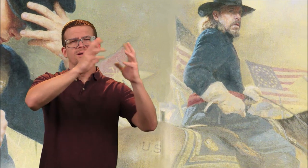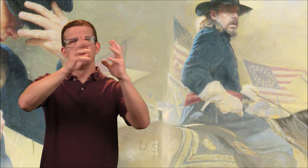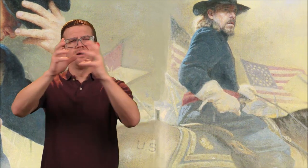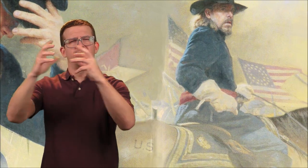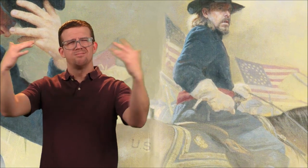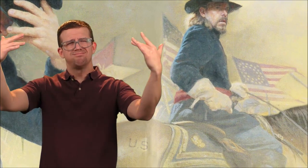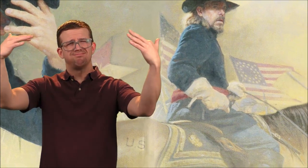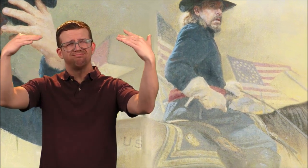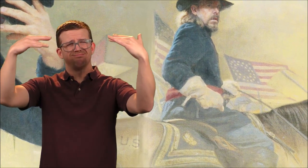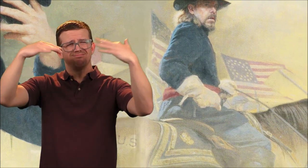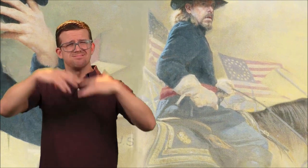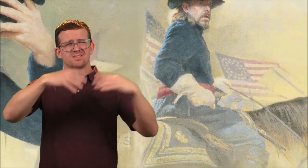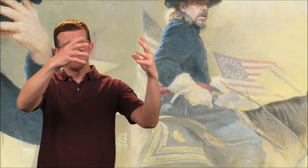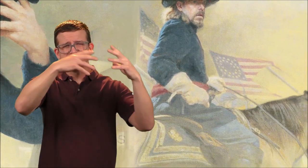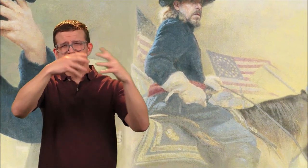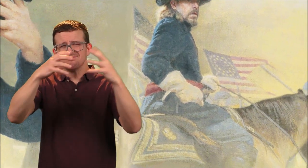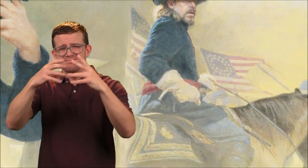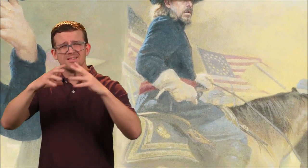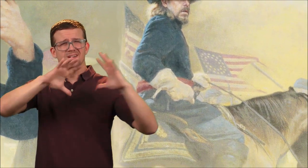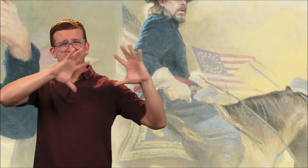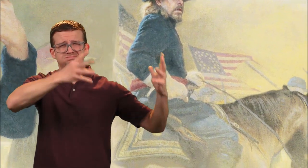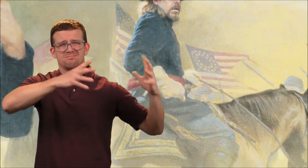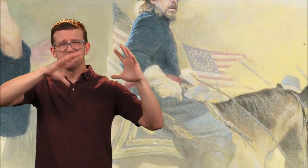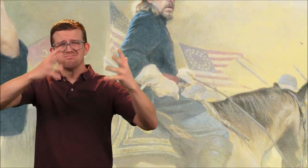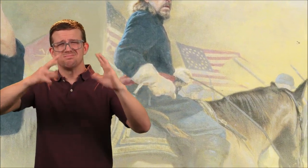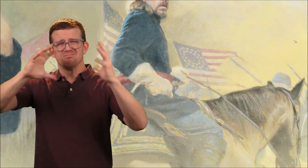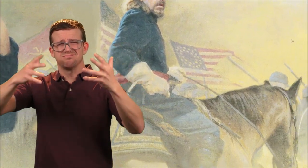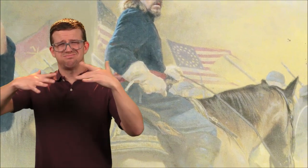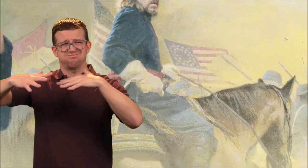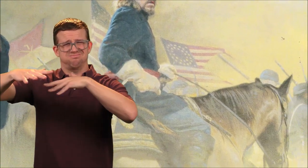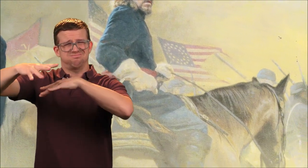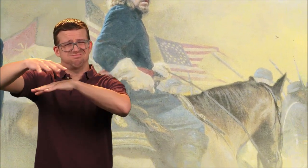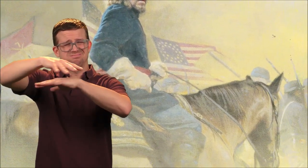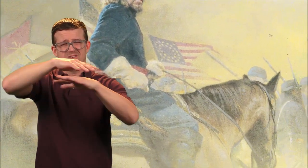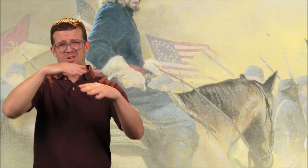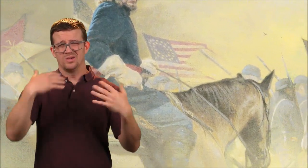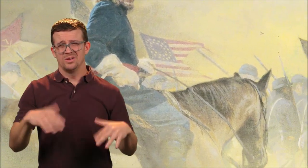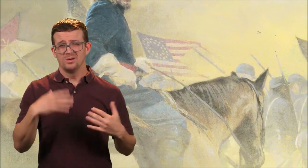So many regiments and brigades had joined the long